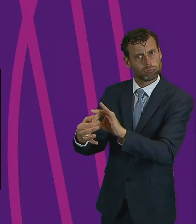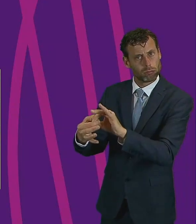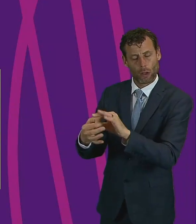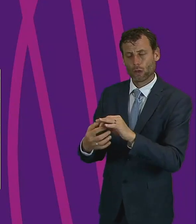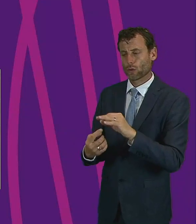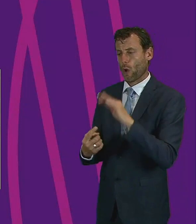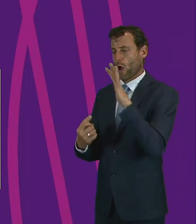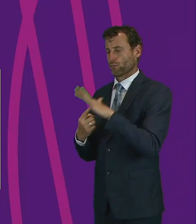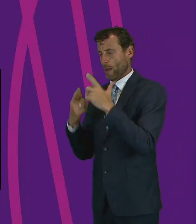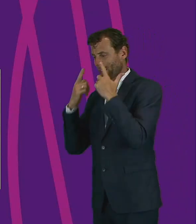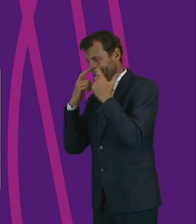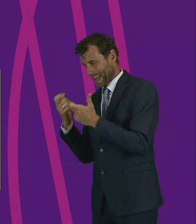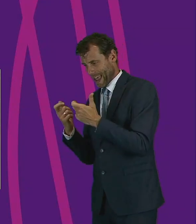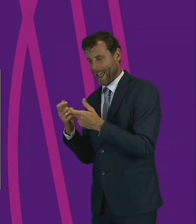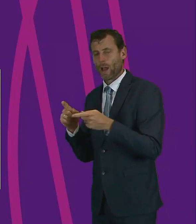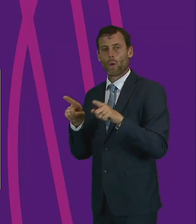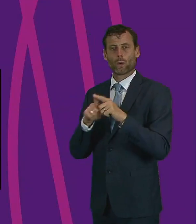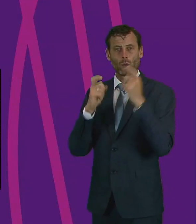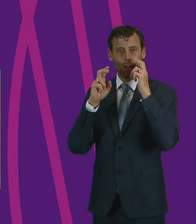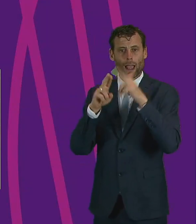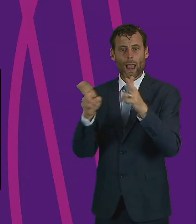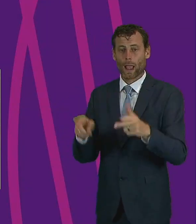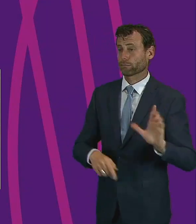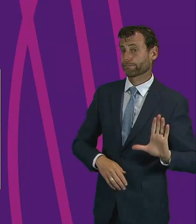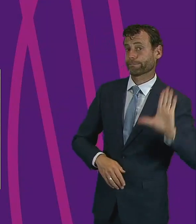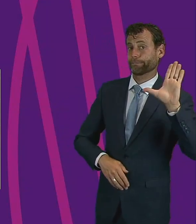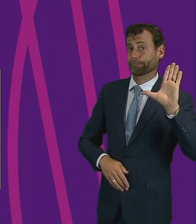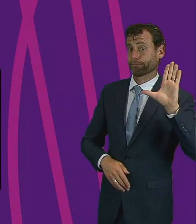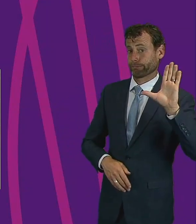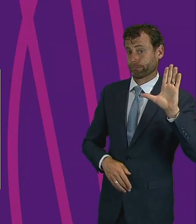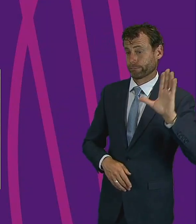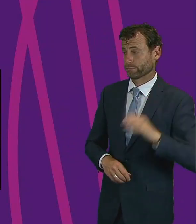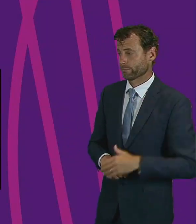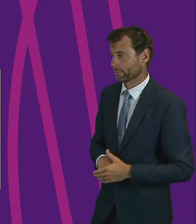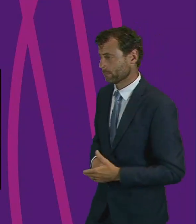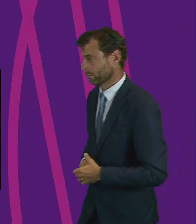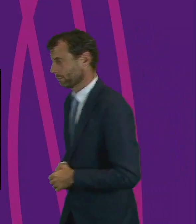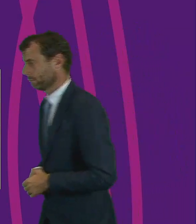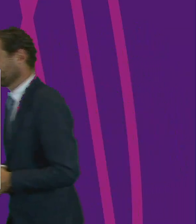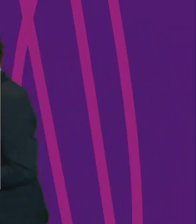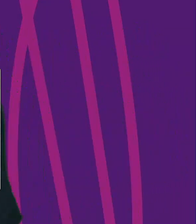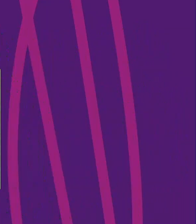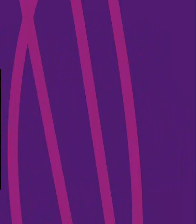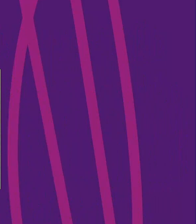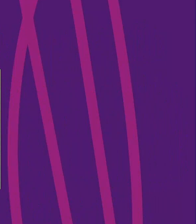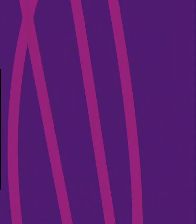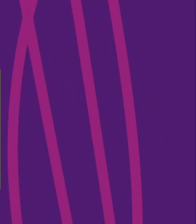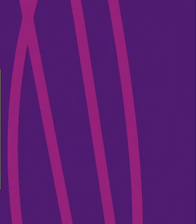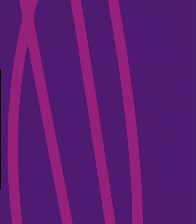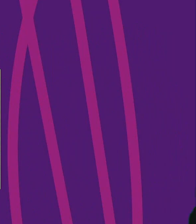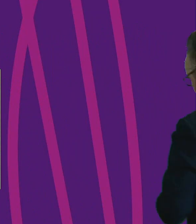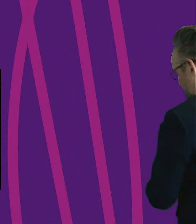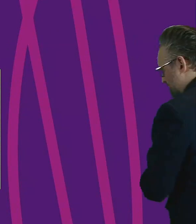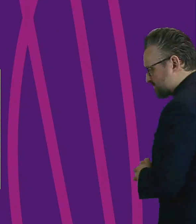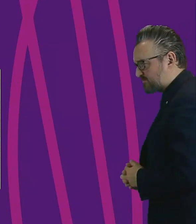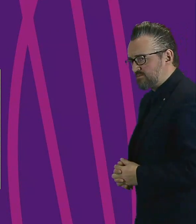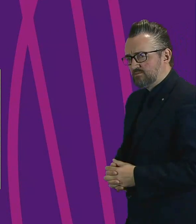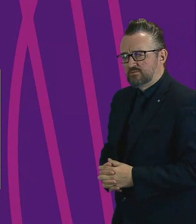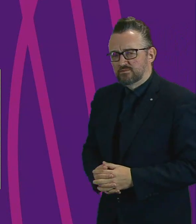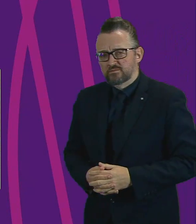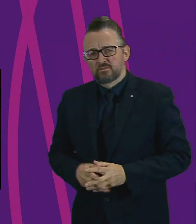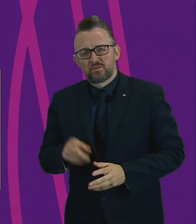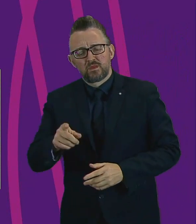primary care and this sector. Yes. Neil Findlay. The Secretary's mentioned returning to normal. I hope we